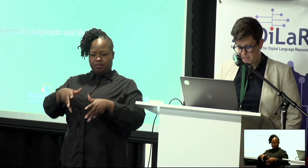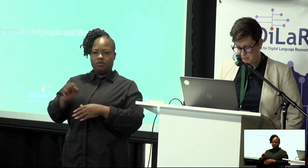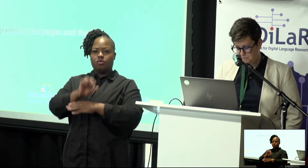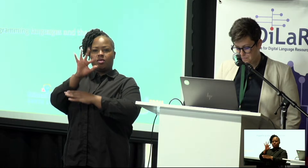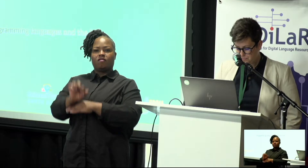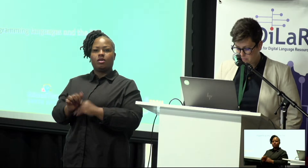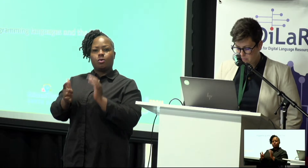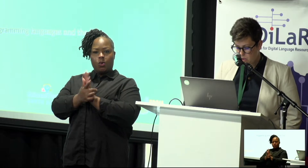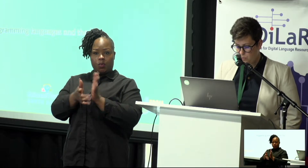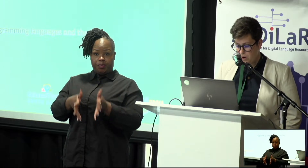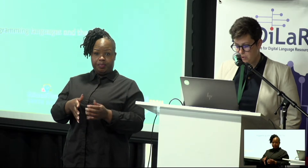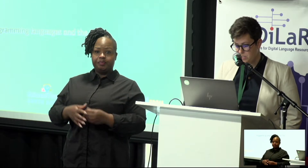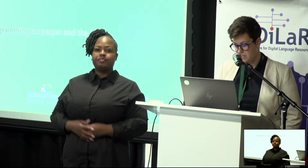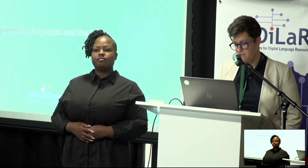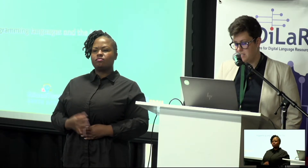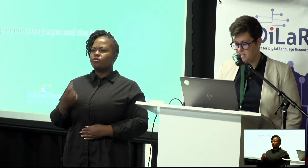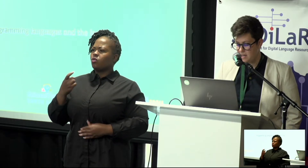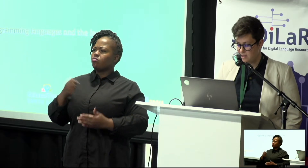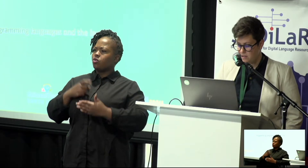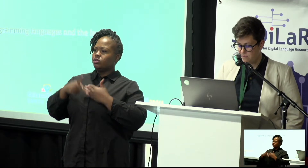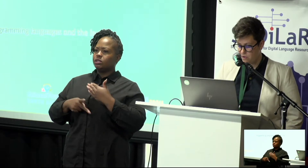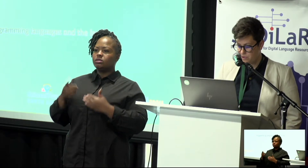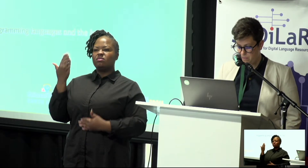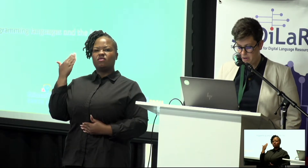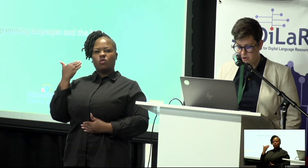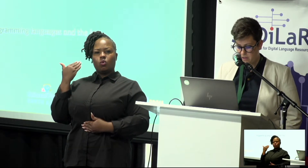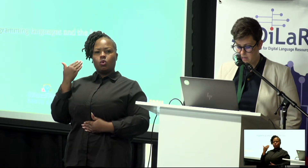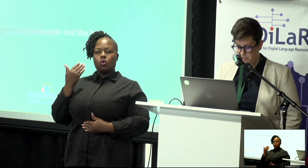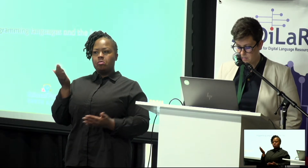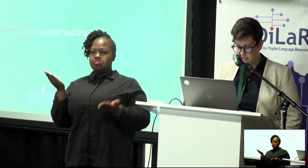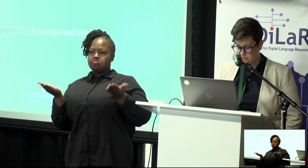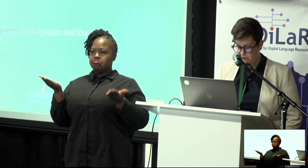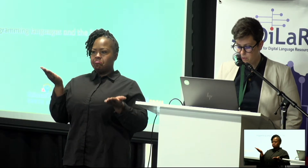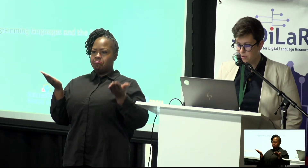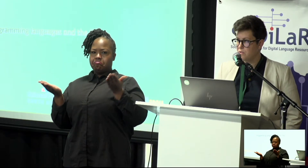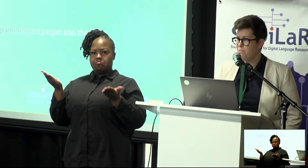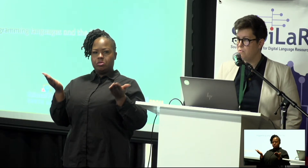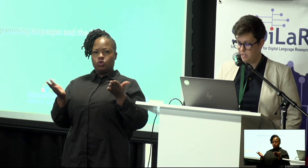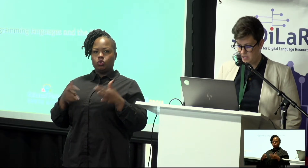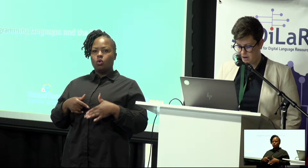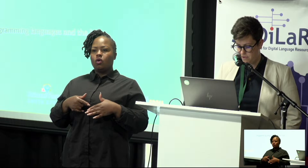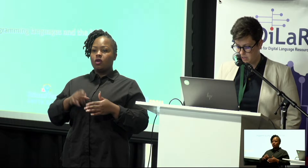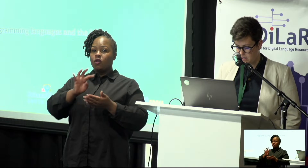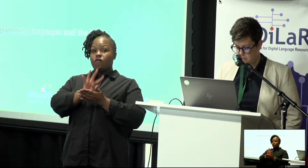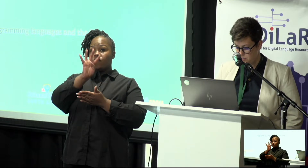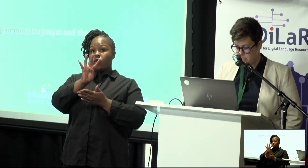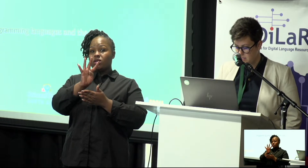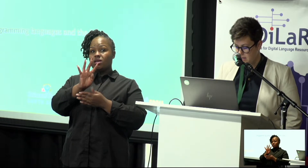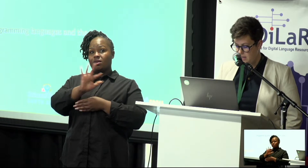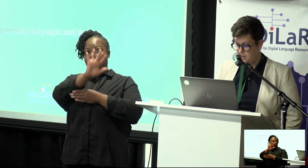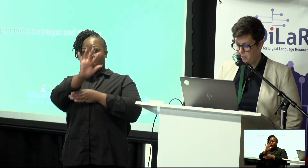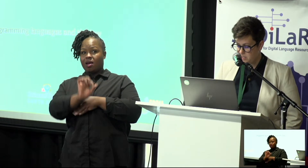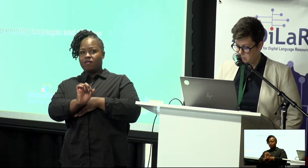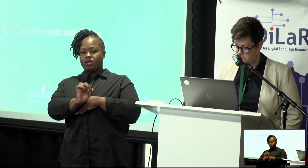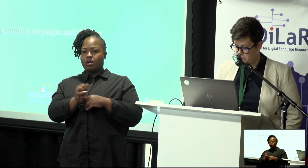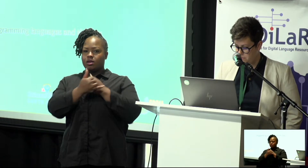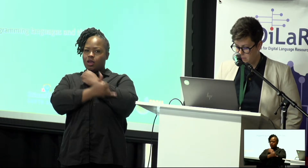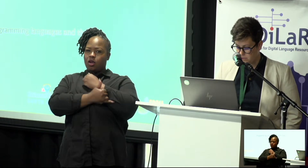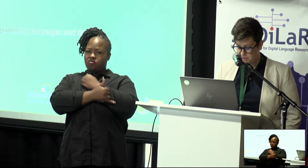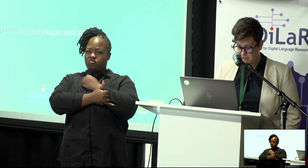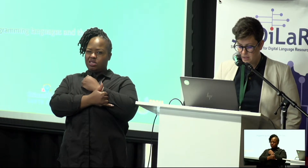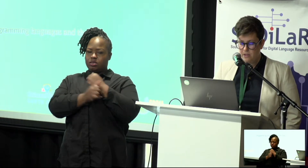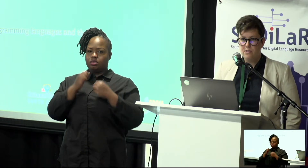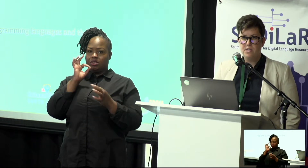Africa in particular. One project I've undertaken involved comparing the legislative frameworks of 14 African countries in my